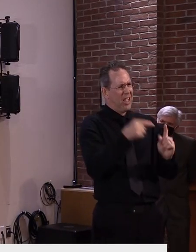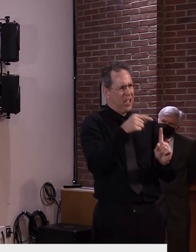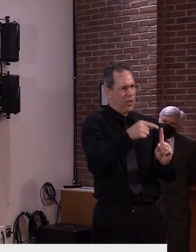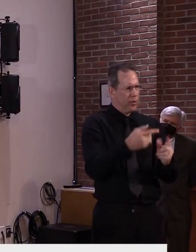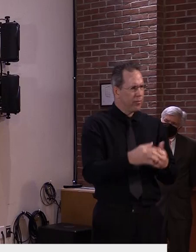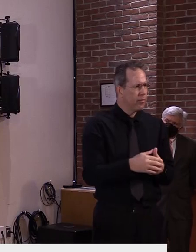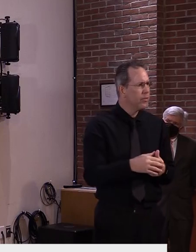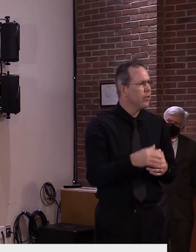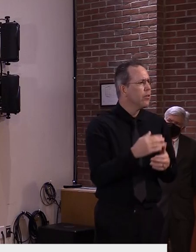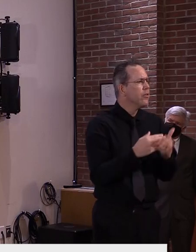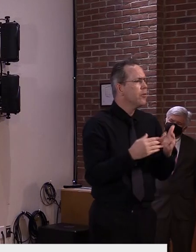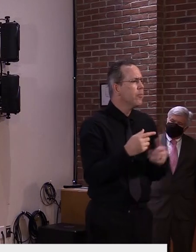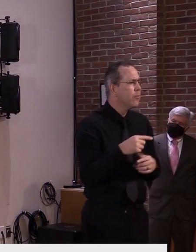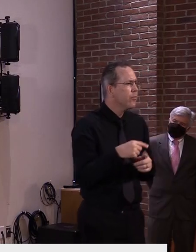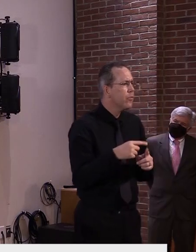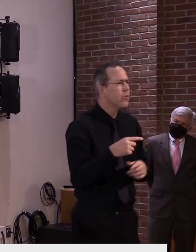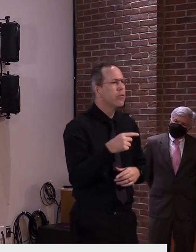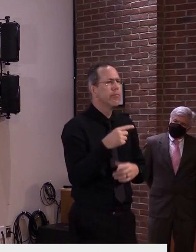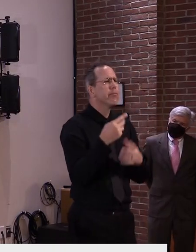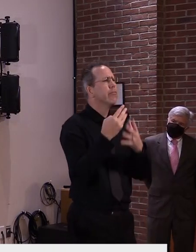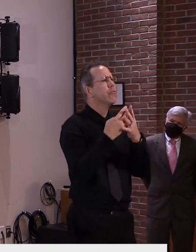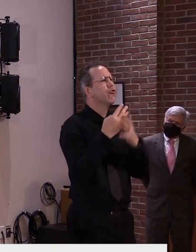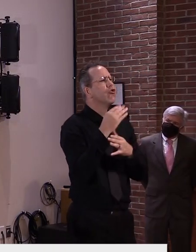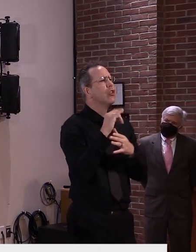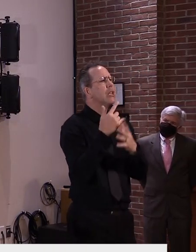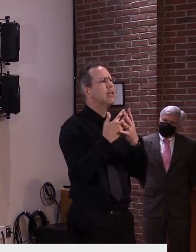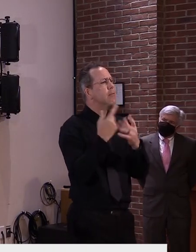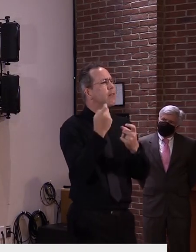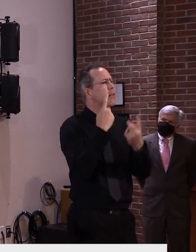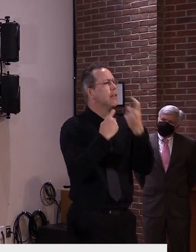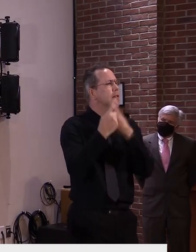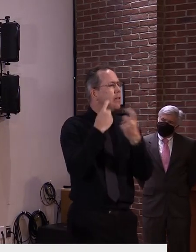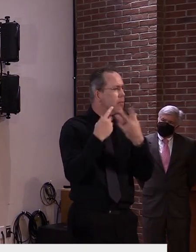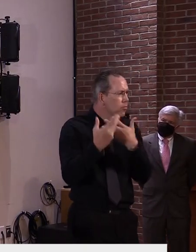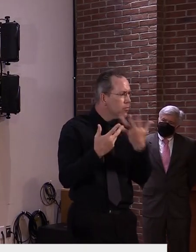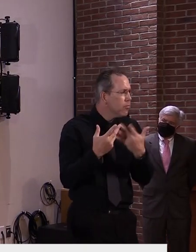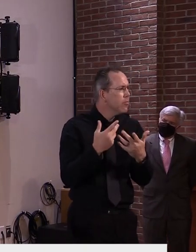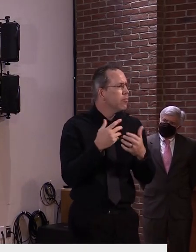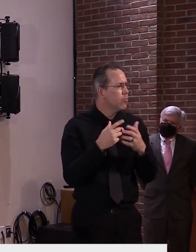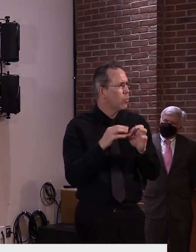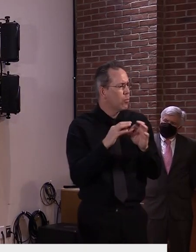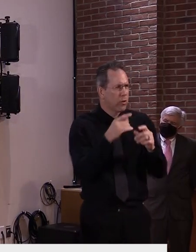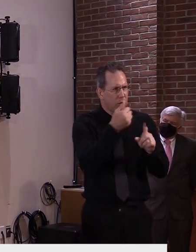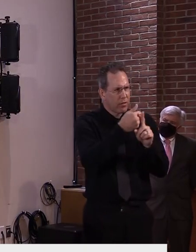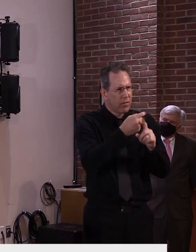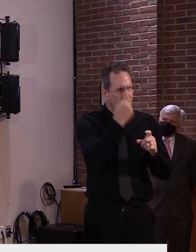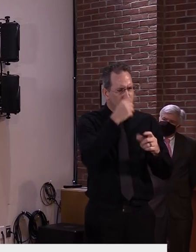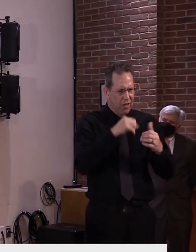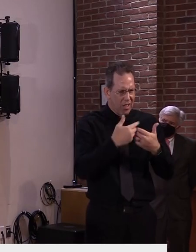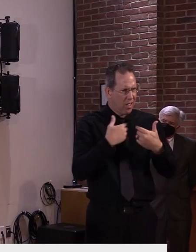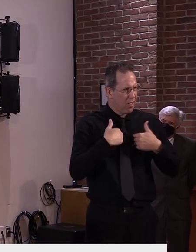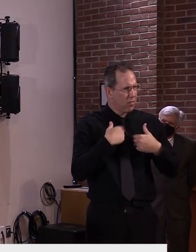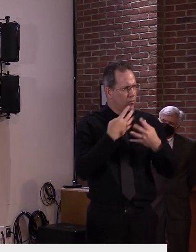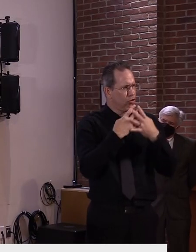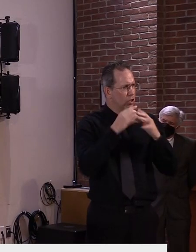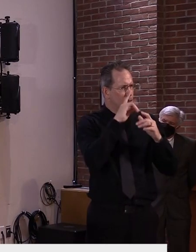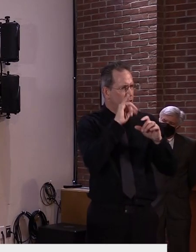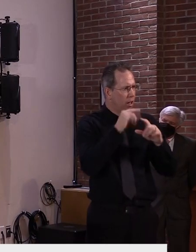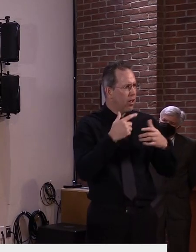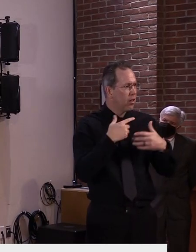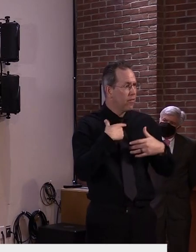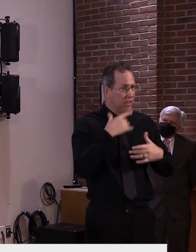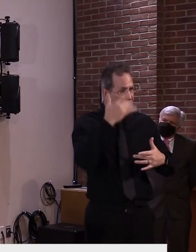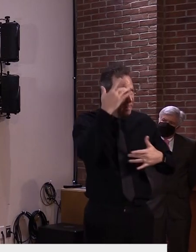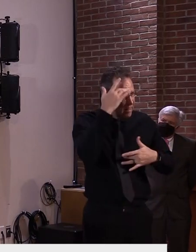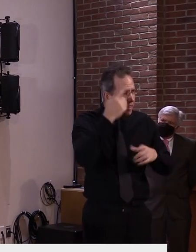And this has big implications because of the proposed use of these antigen test platforms. Generally, one wants